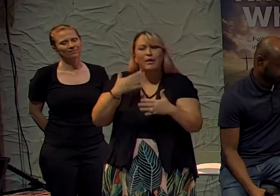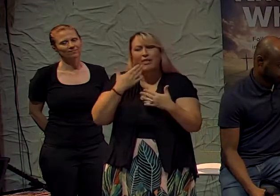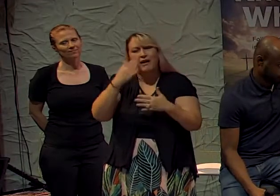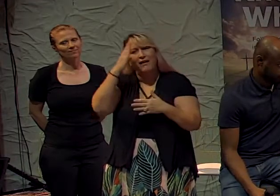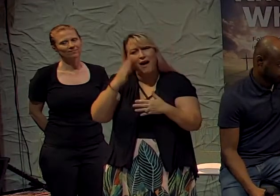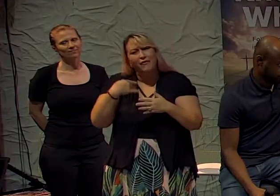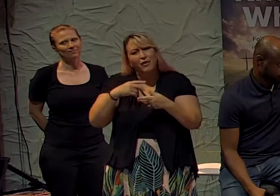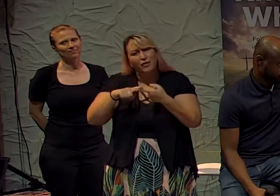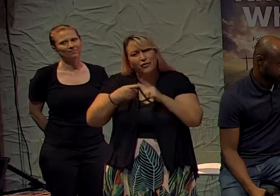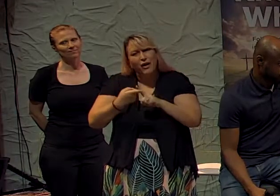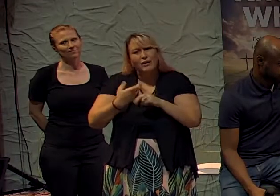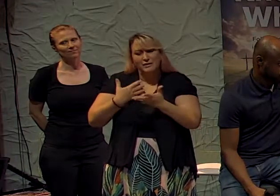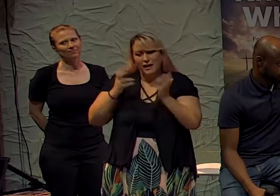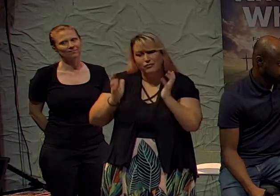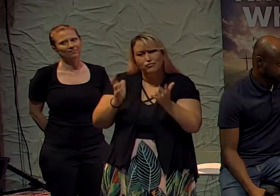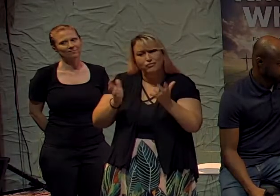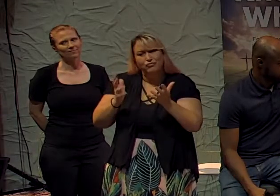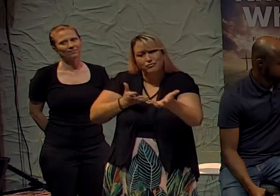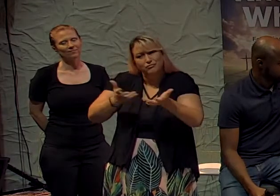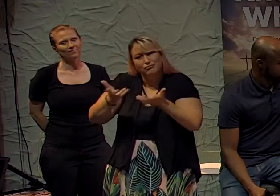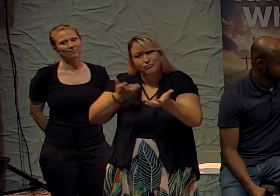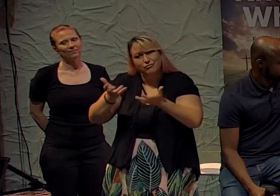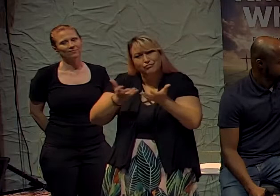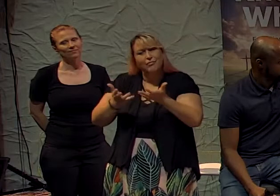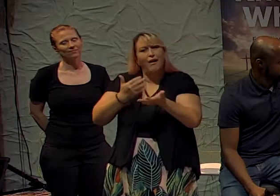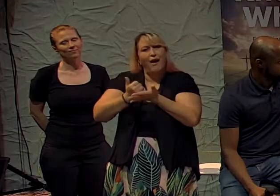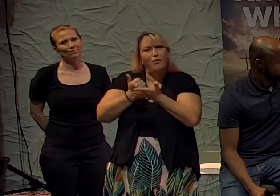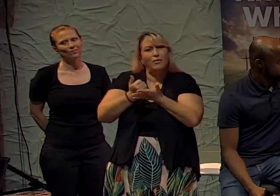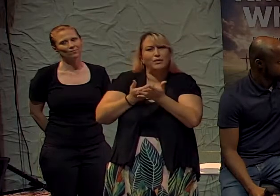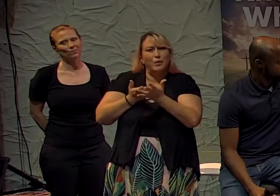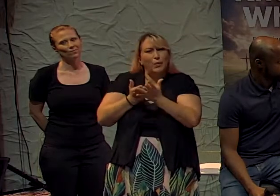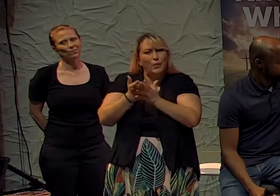us through and off the wall. And I'm just very thankful to God